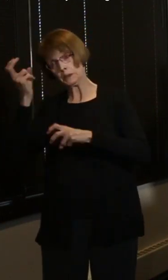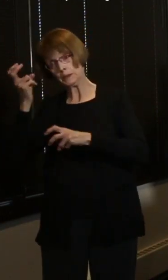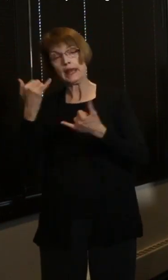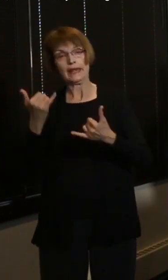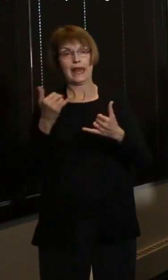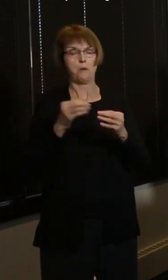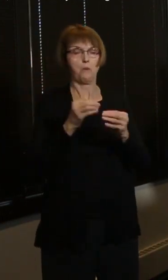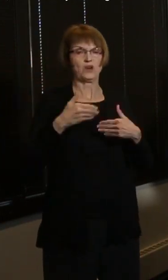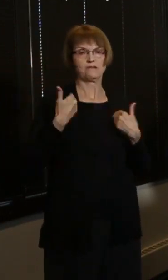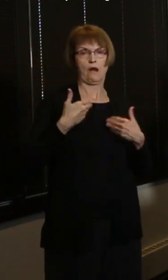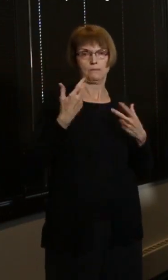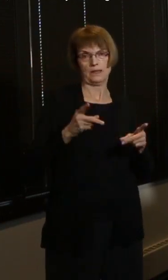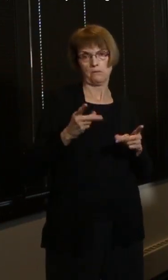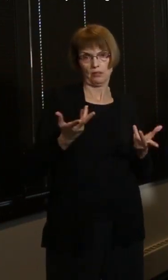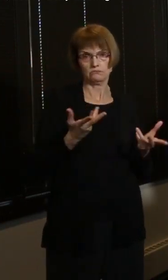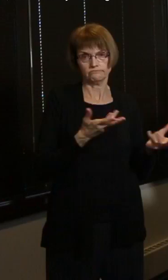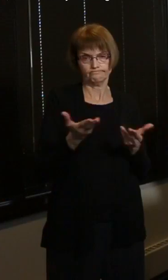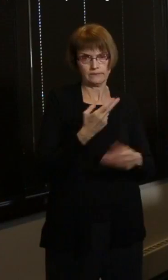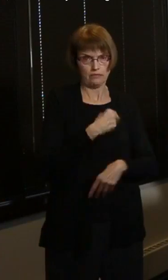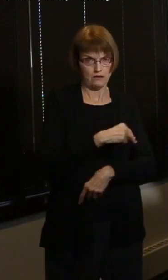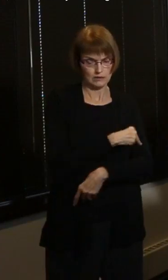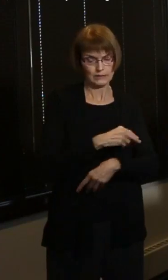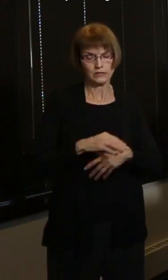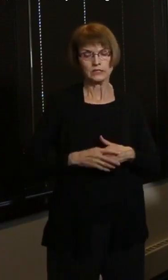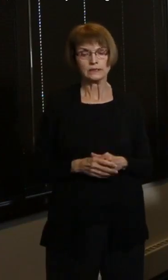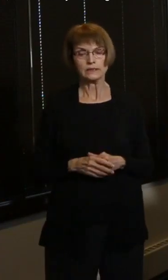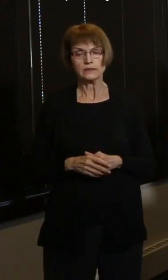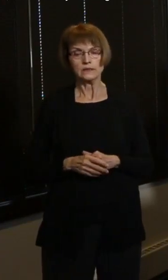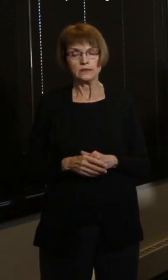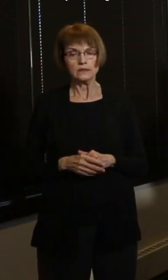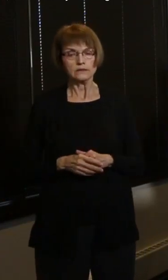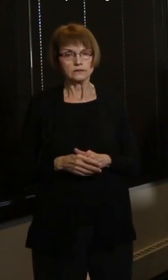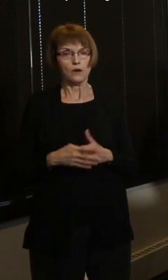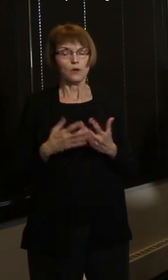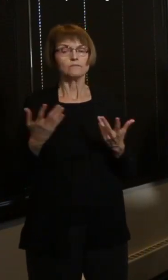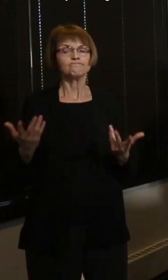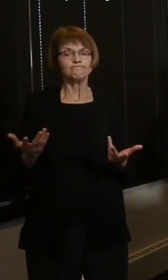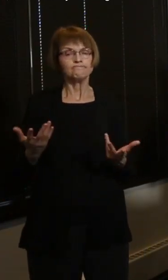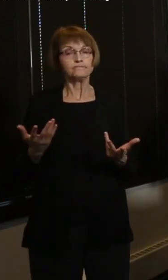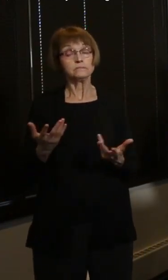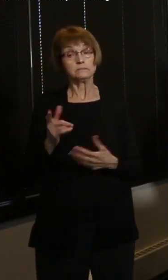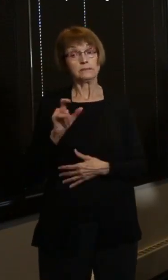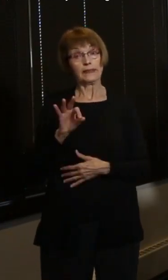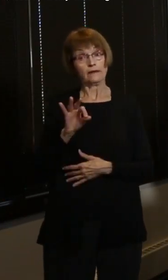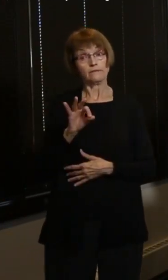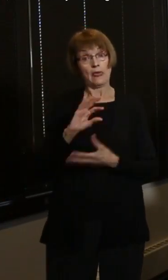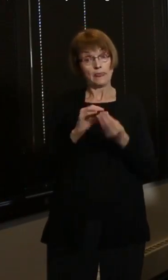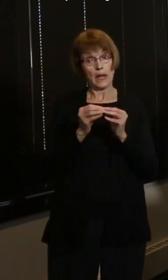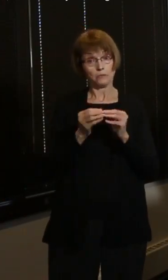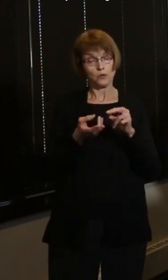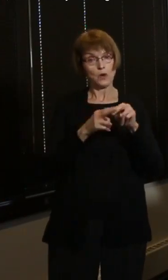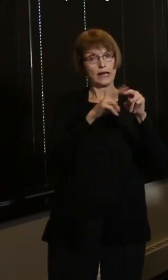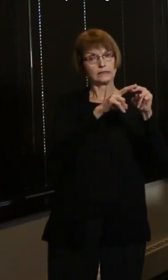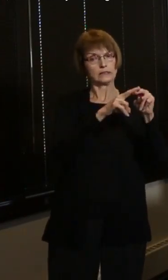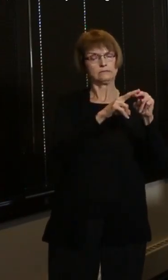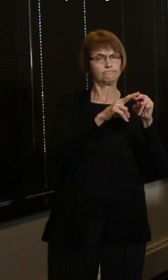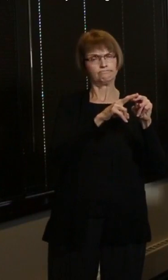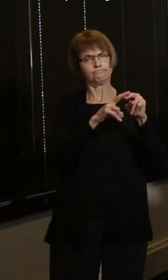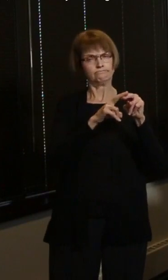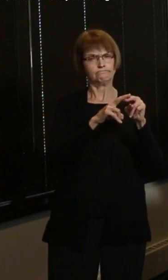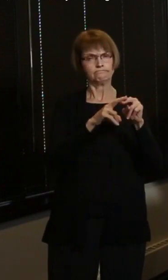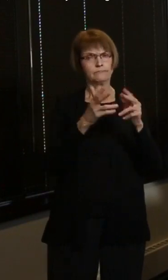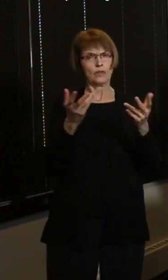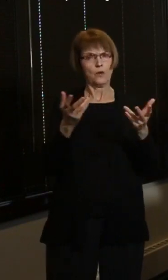younger cohort. And so you always want to take into account, okay, if the cases are rising, what does that really